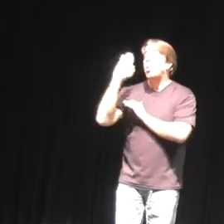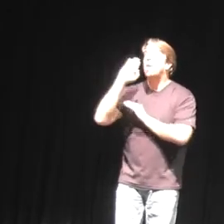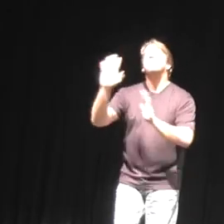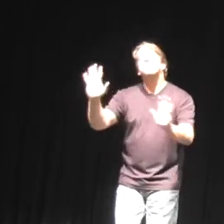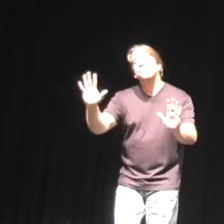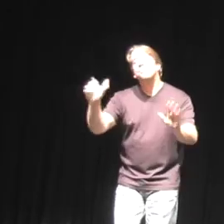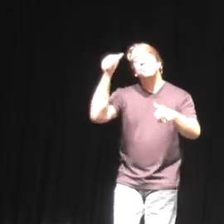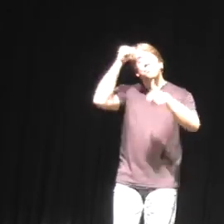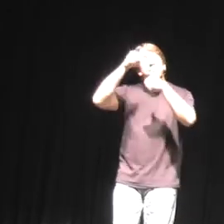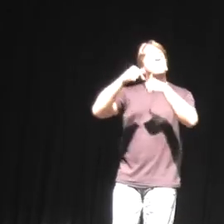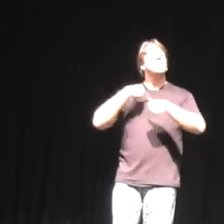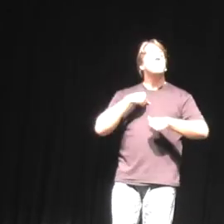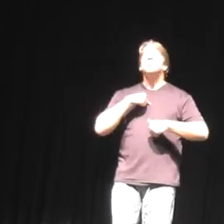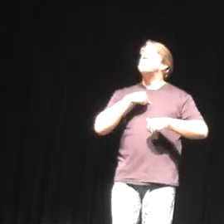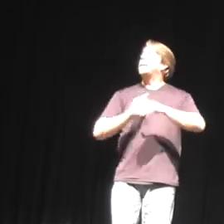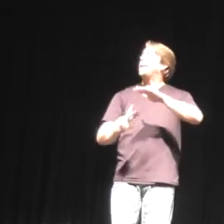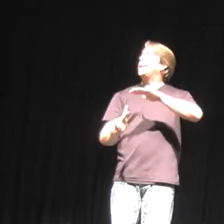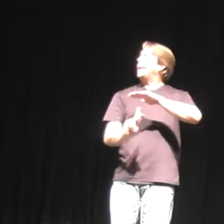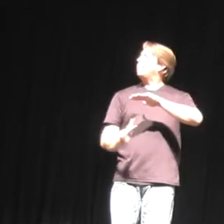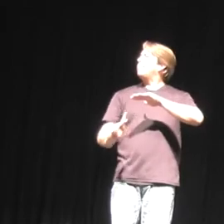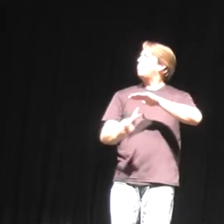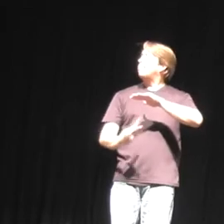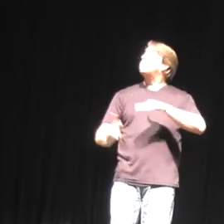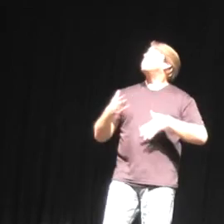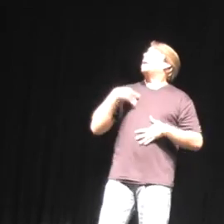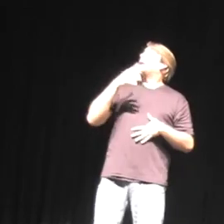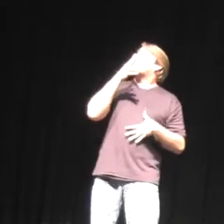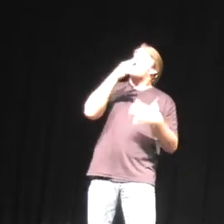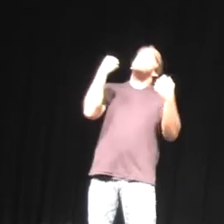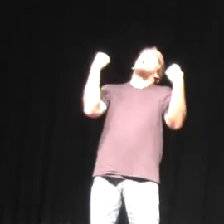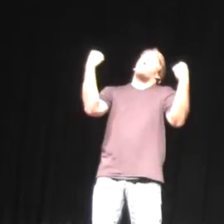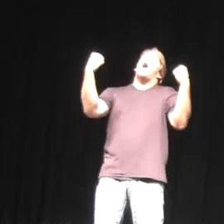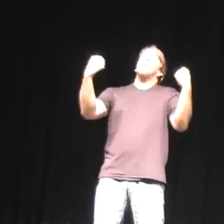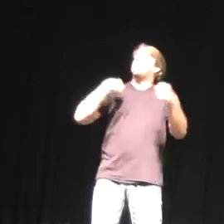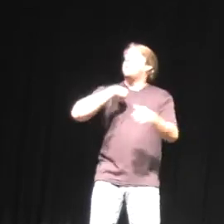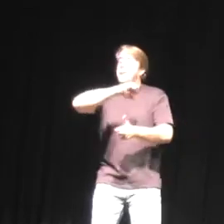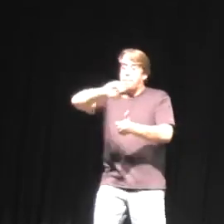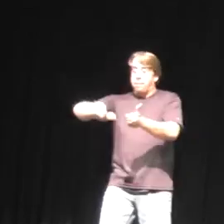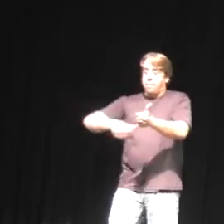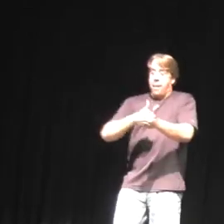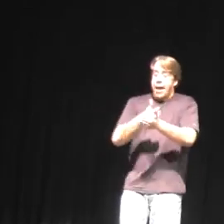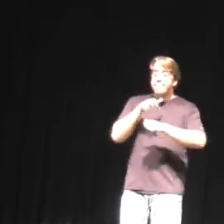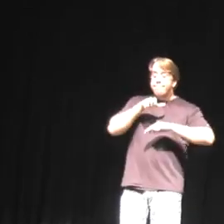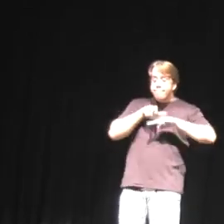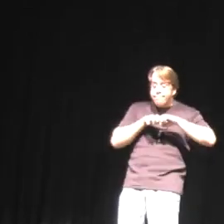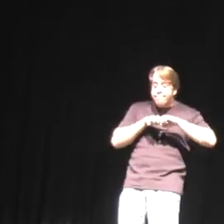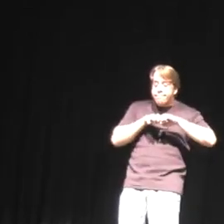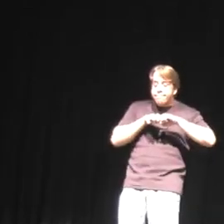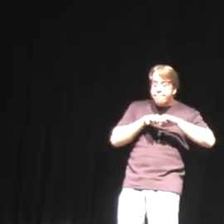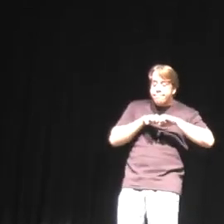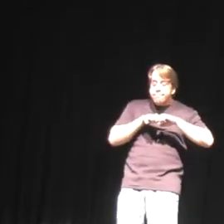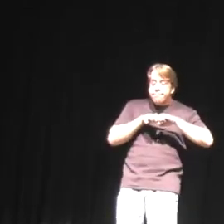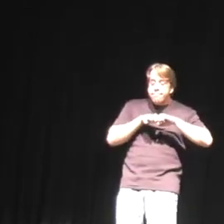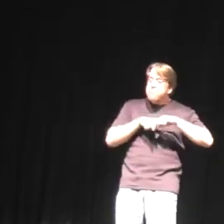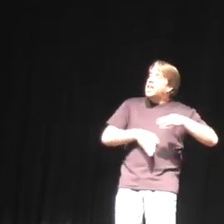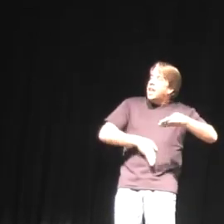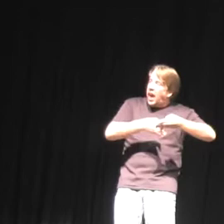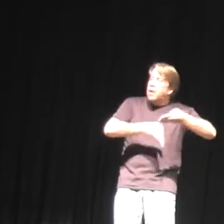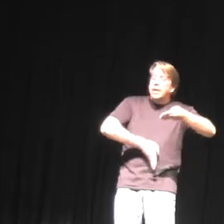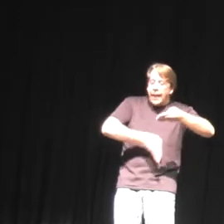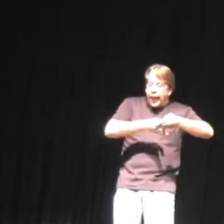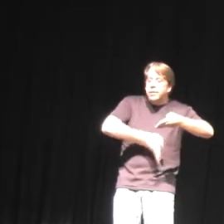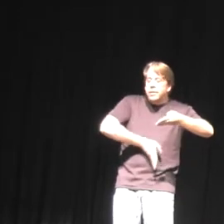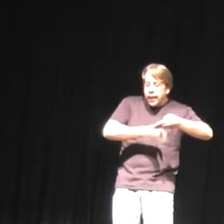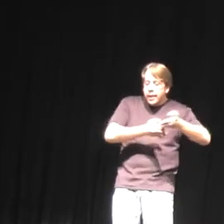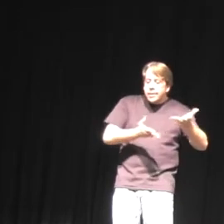I remember being in kindergarten, and my mom would be driving me to school, and I'd be in the back seat, doing what, kids do in the back seat, which is, like kicking the seat.